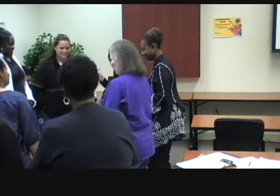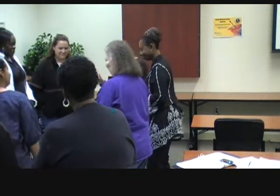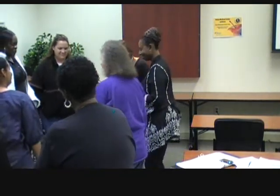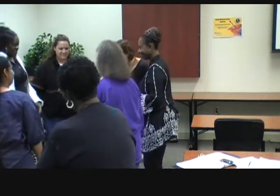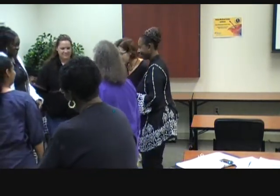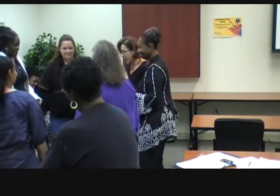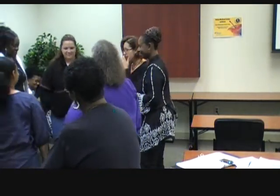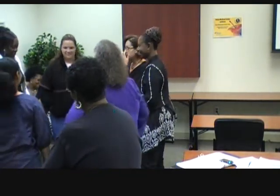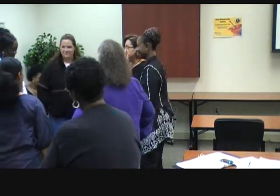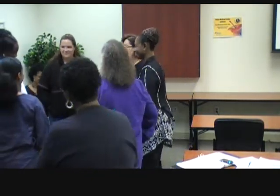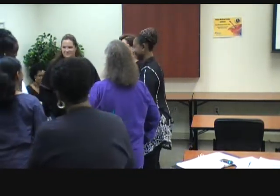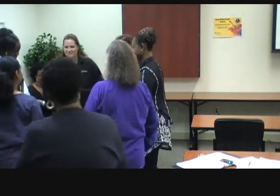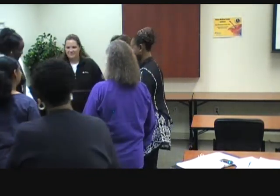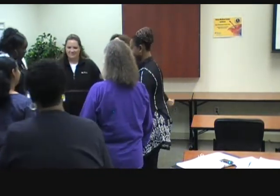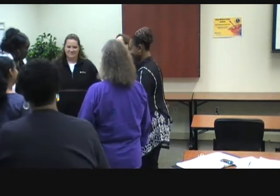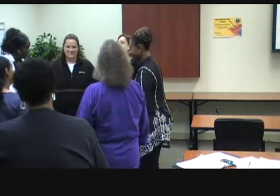That's what I study.